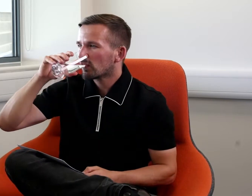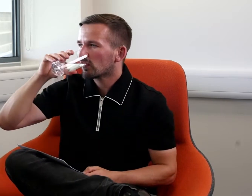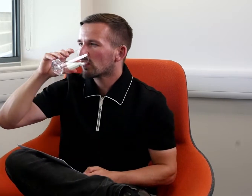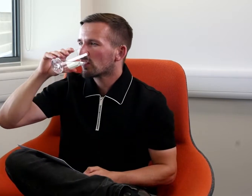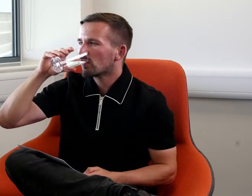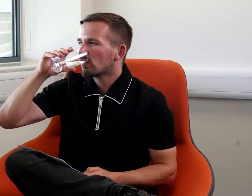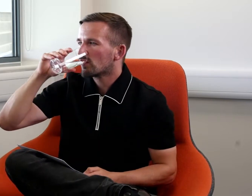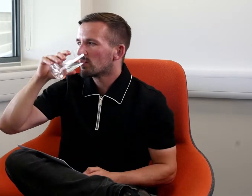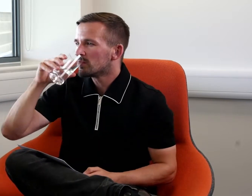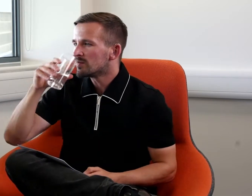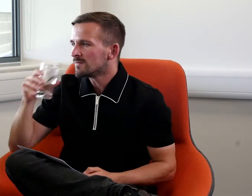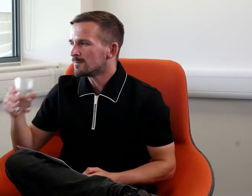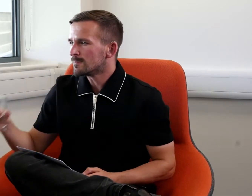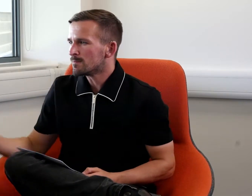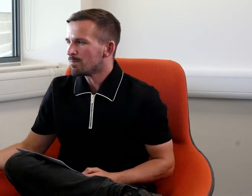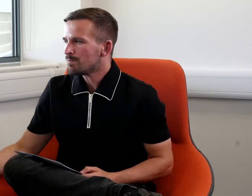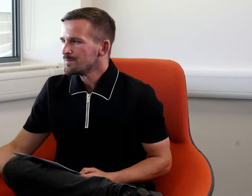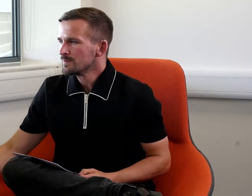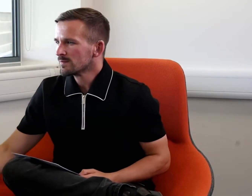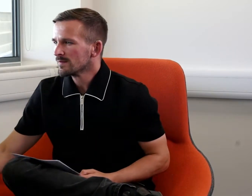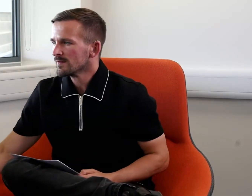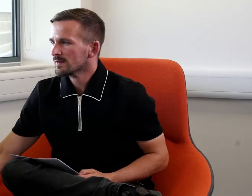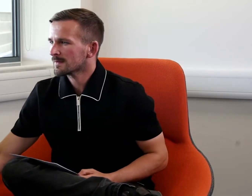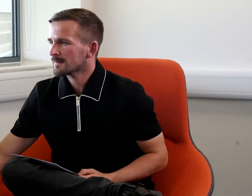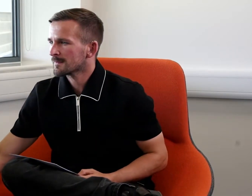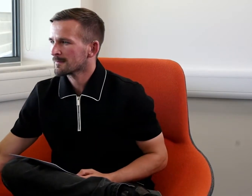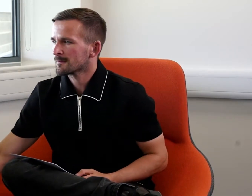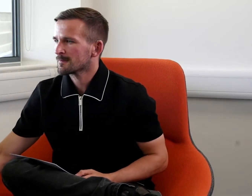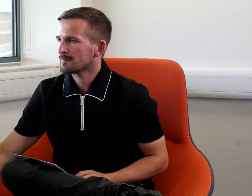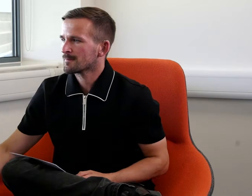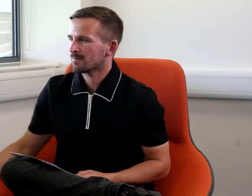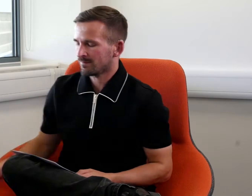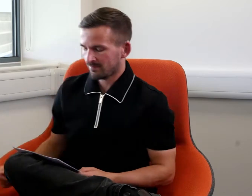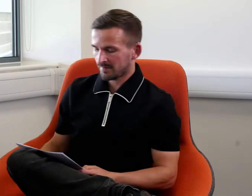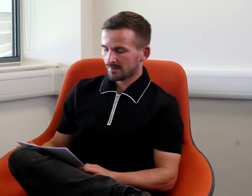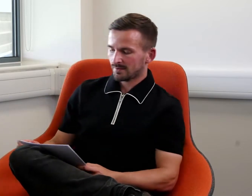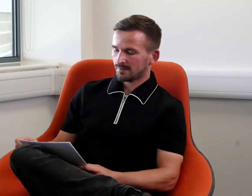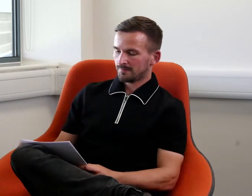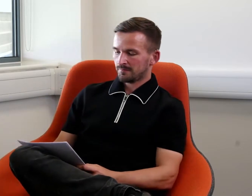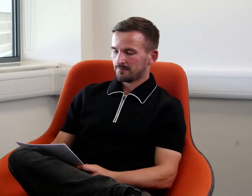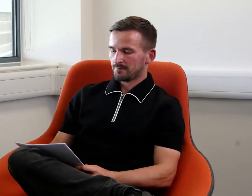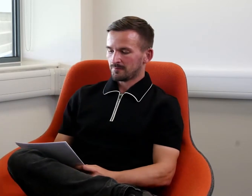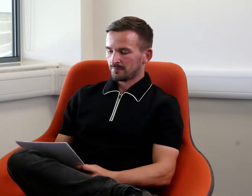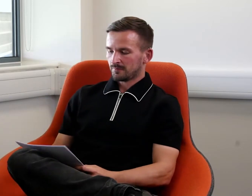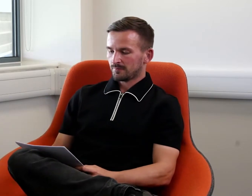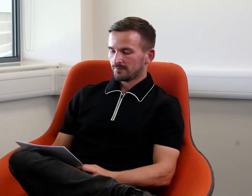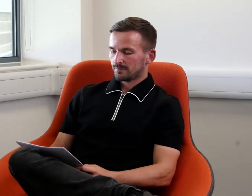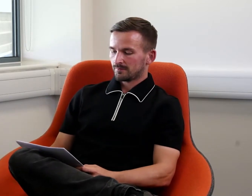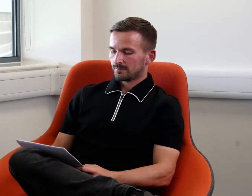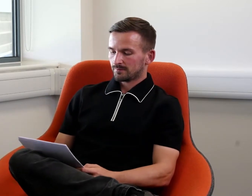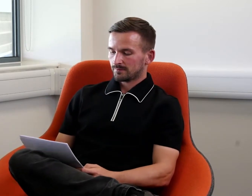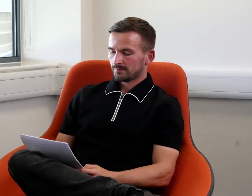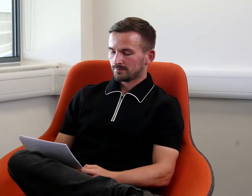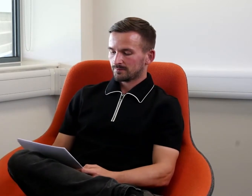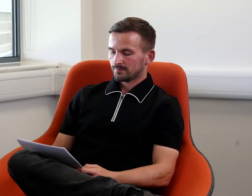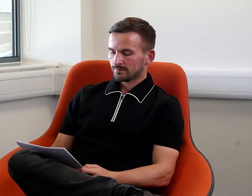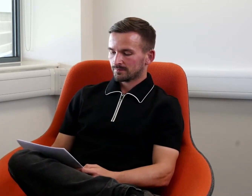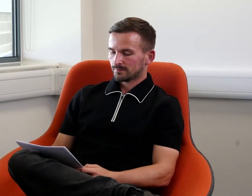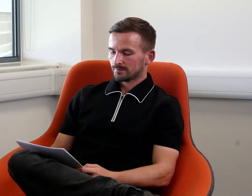for justice, for helping out people who are struggling, all of which really worked well with me. But equally, you know, a lot of the